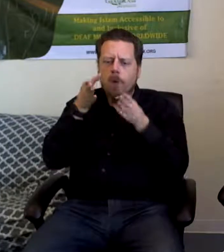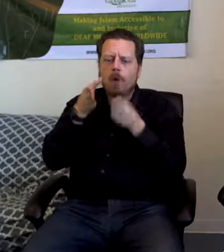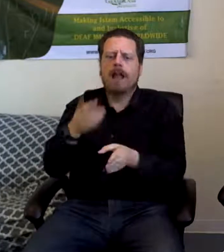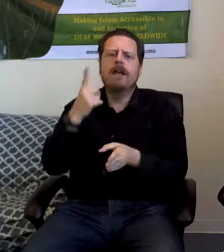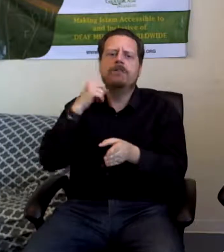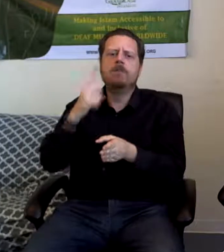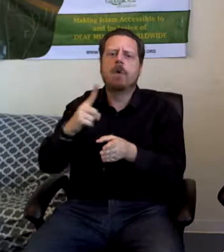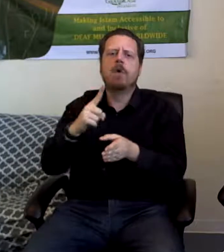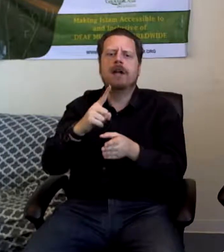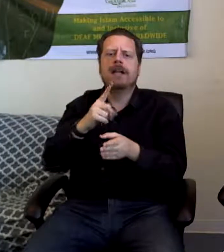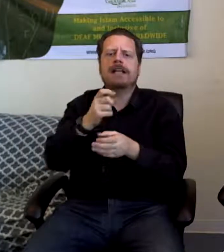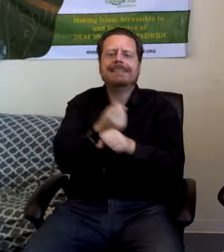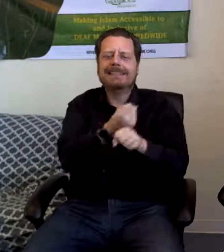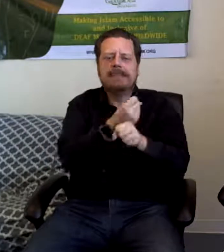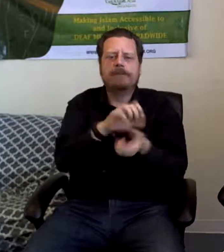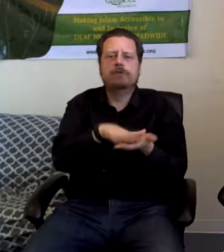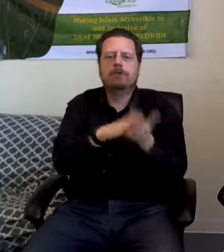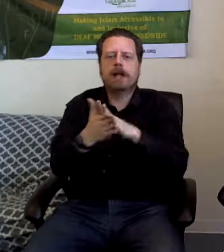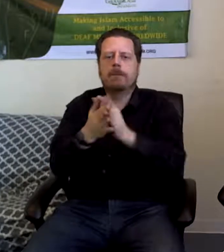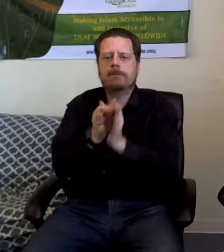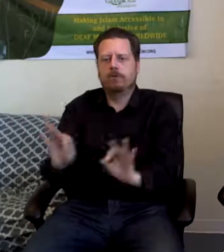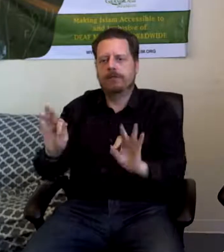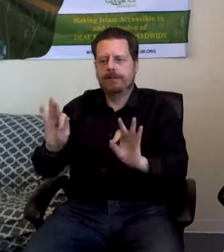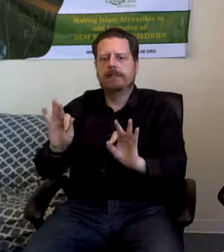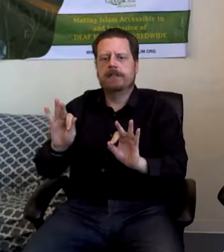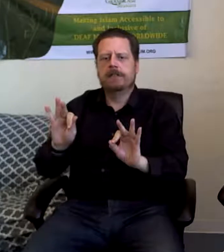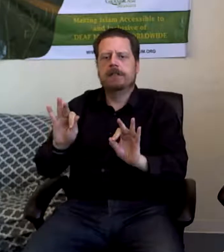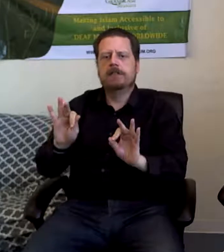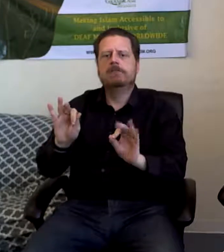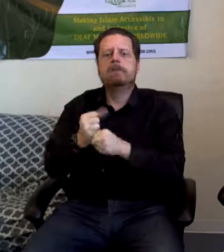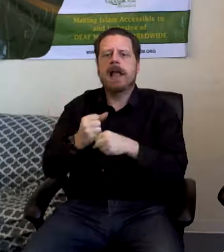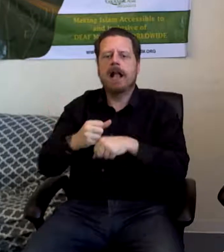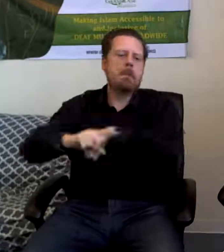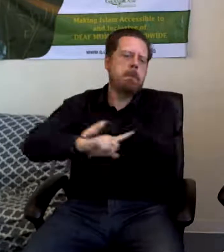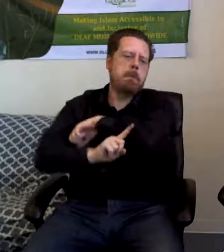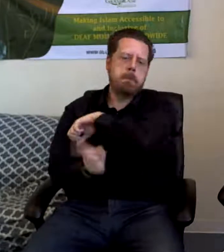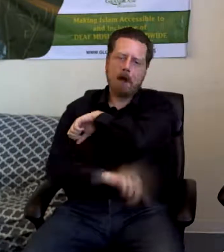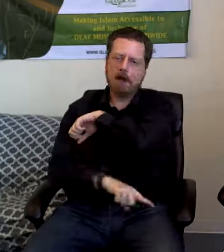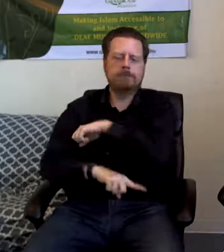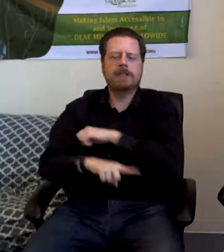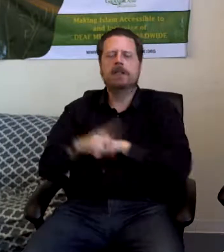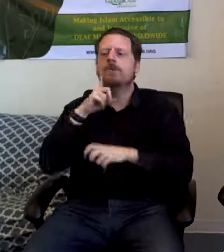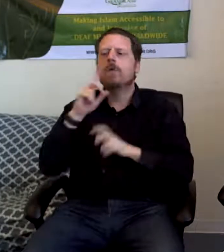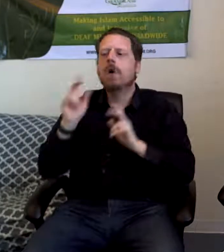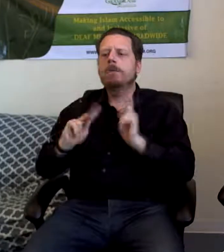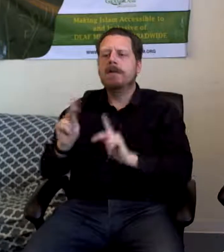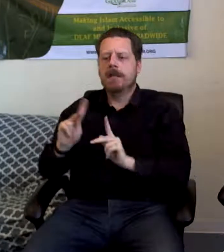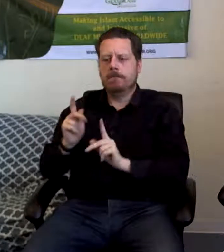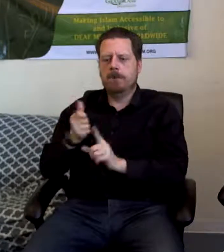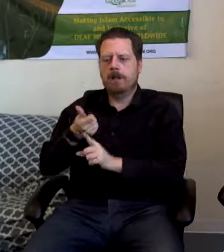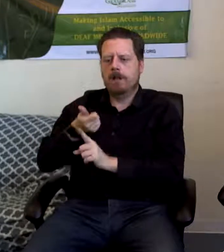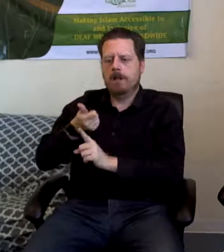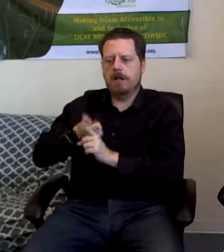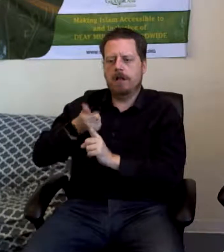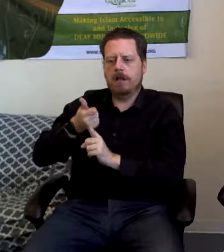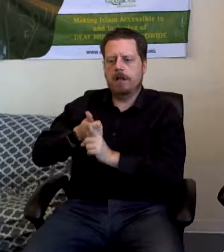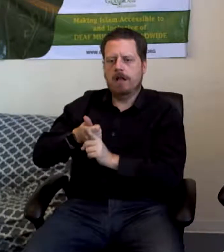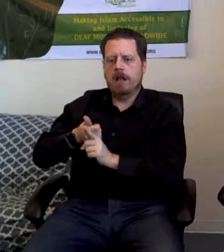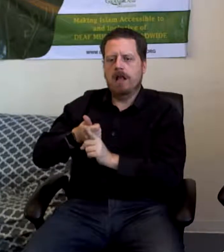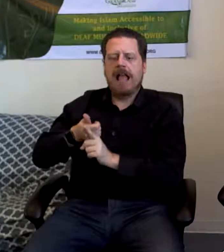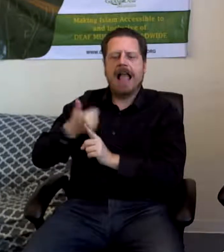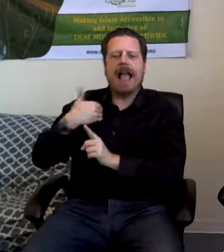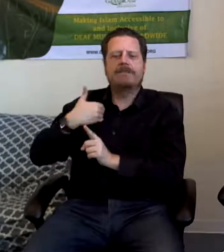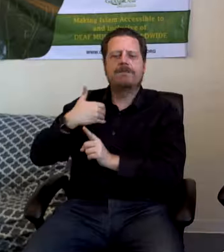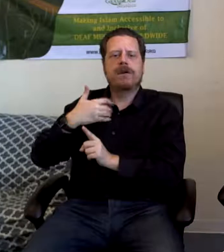set slaves free is making it a punishment for those who have false